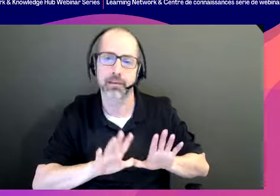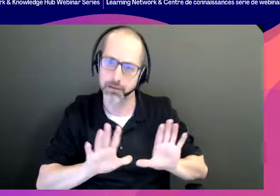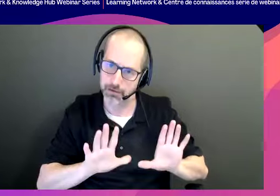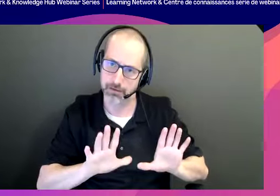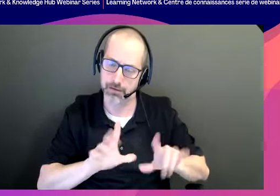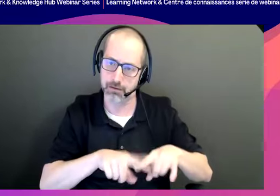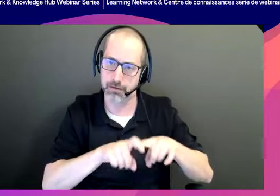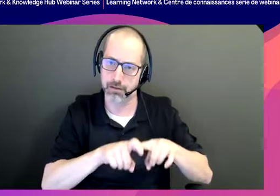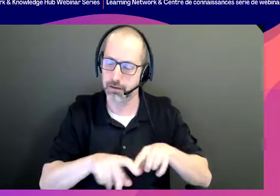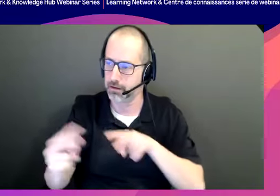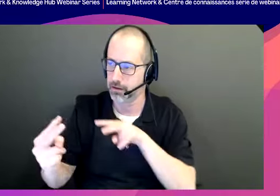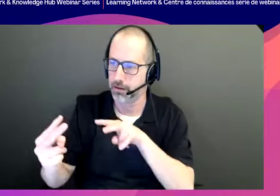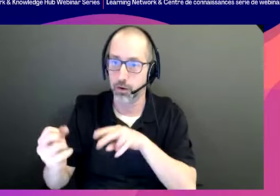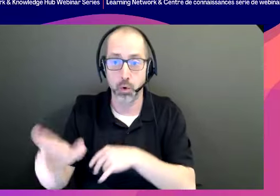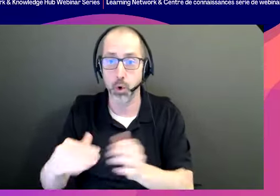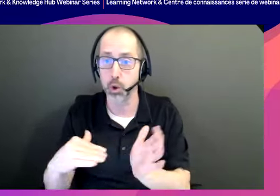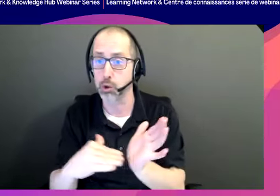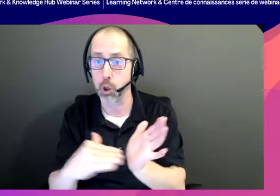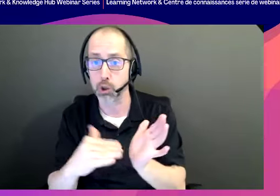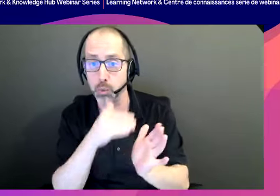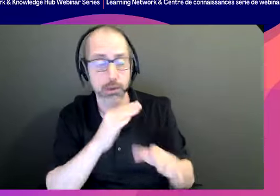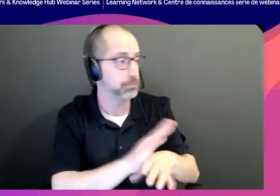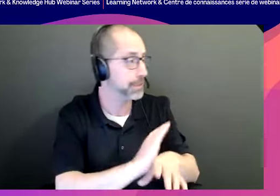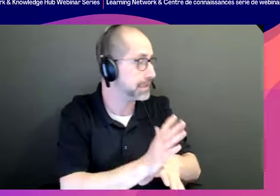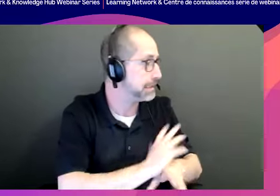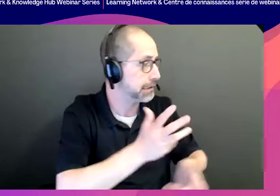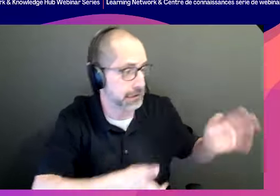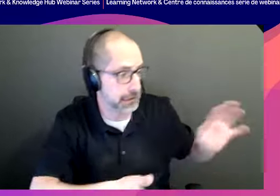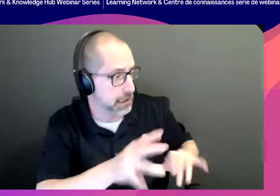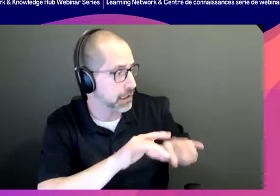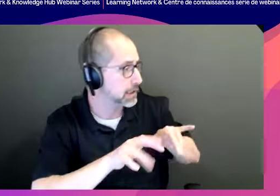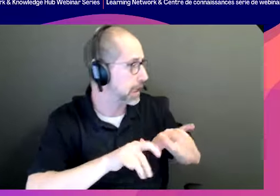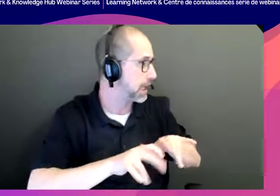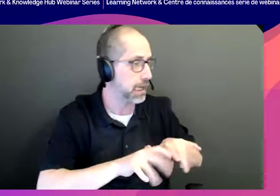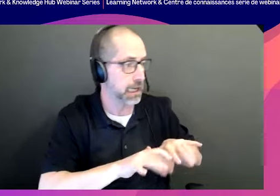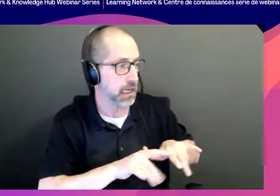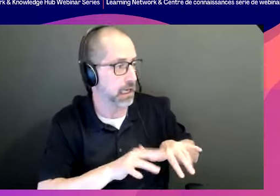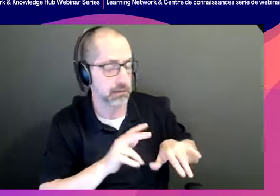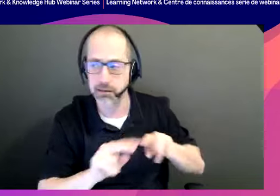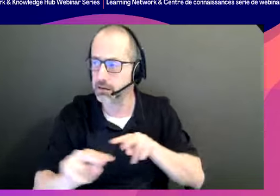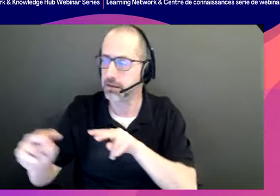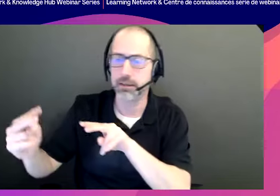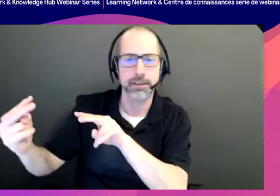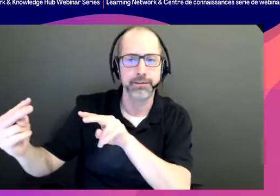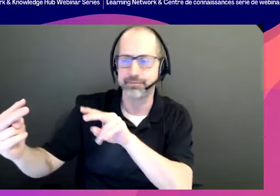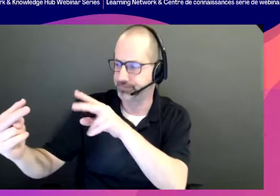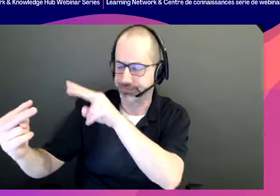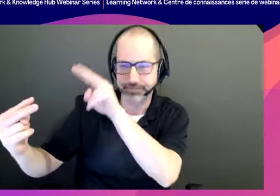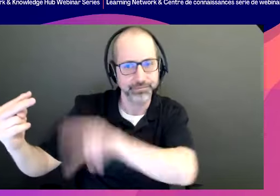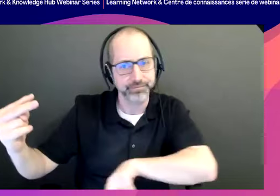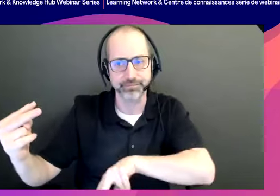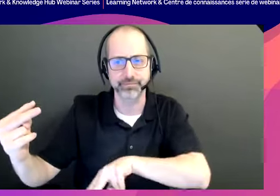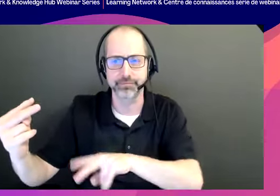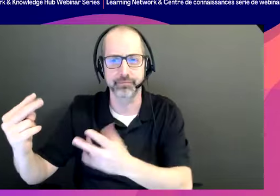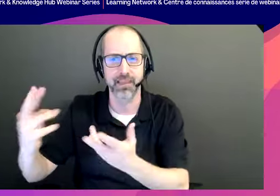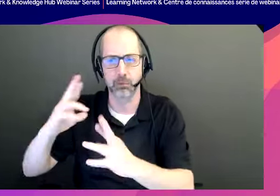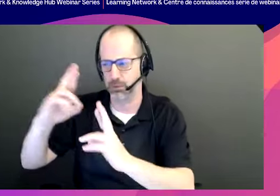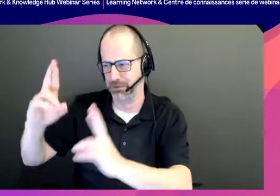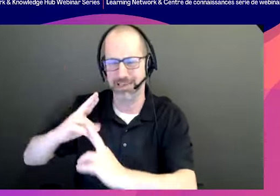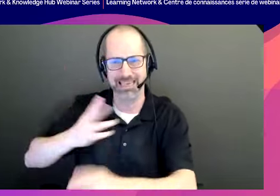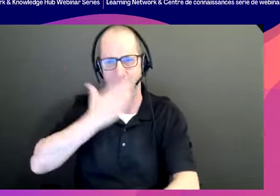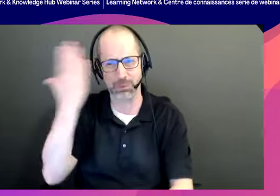will have their back to the patient and they're typing away on the computer. Well, this can seem very disrespectful and